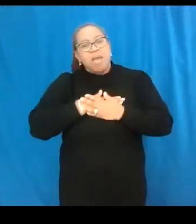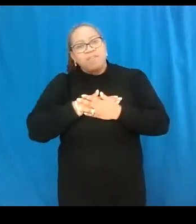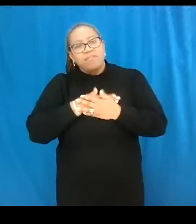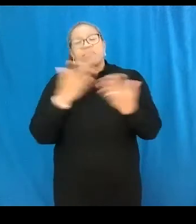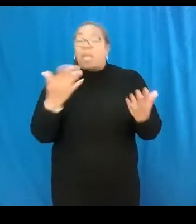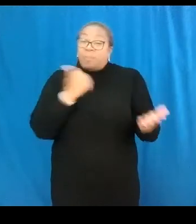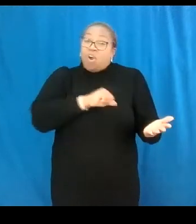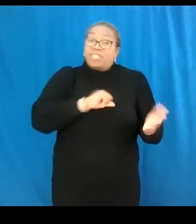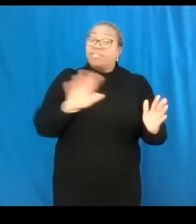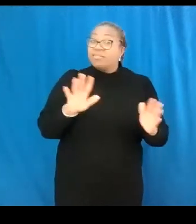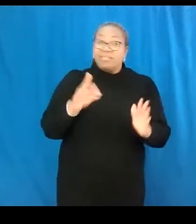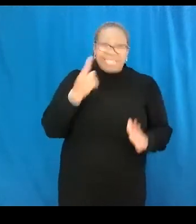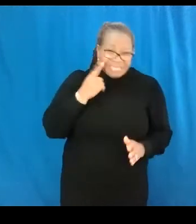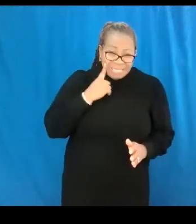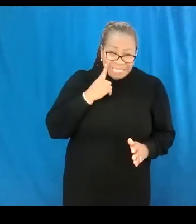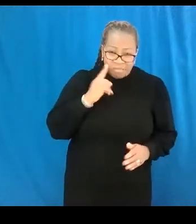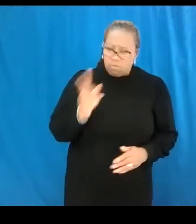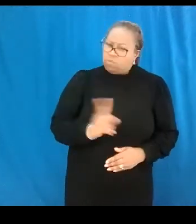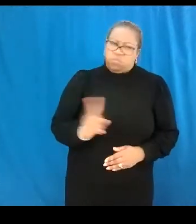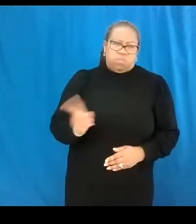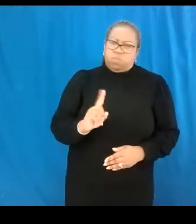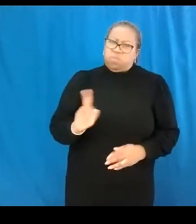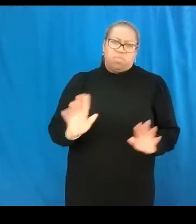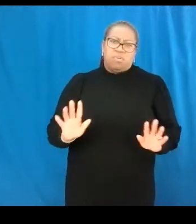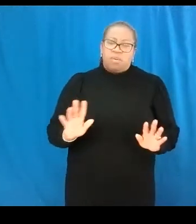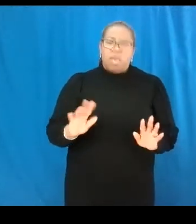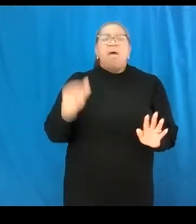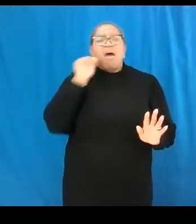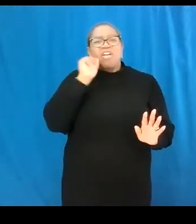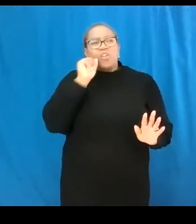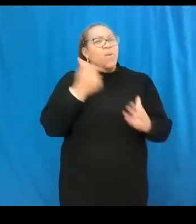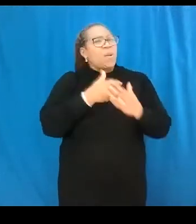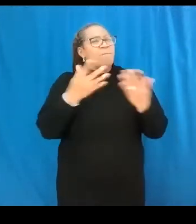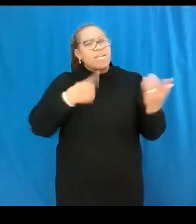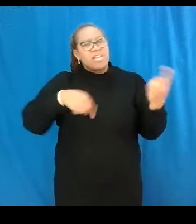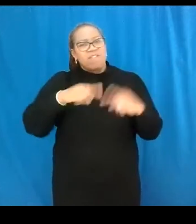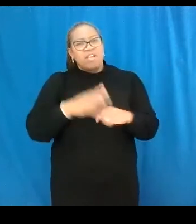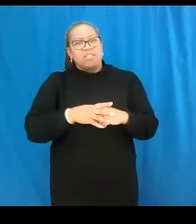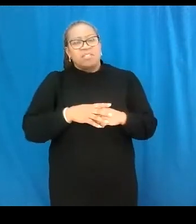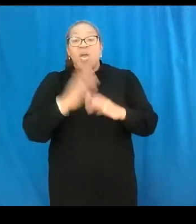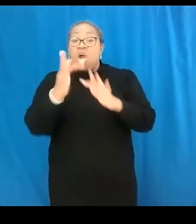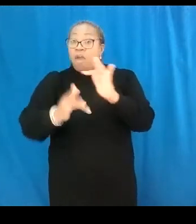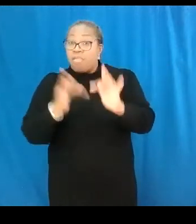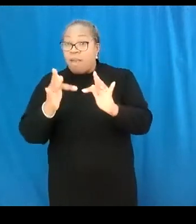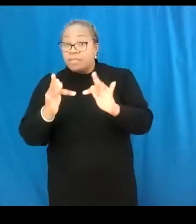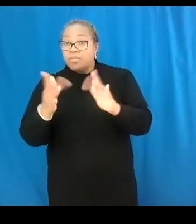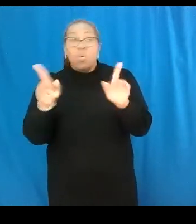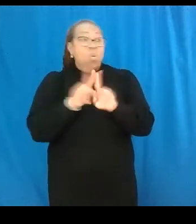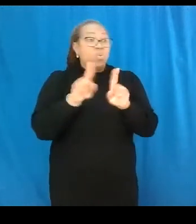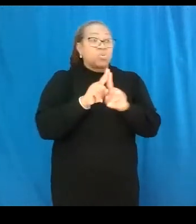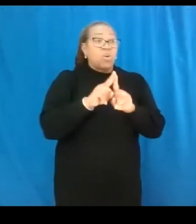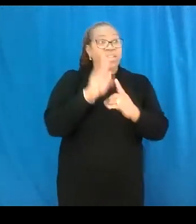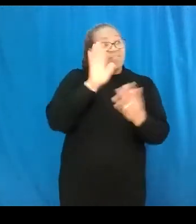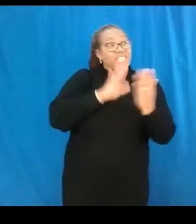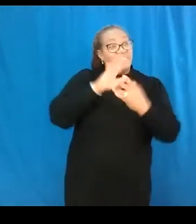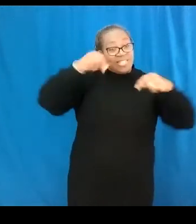always easy. And I know for many of us, even in this room and even online, the words of Jesus can be